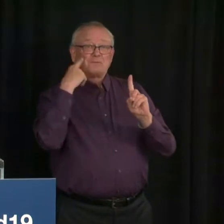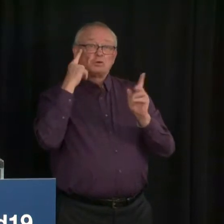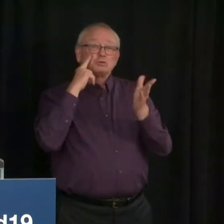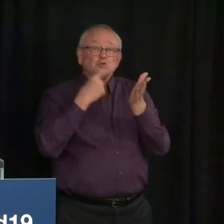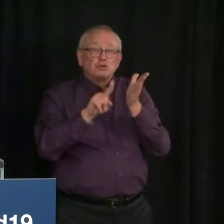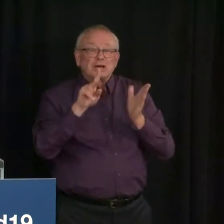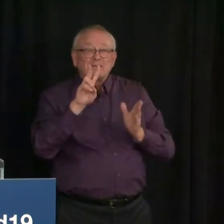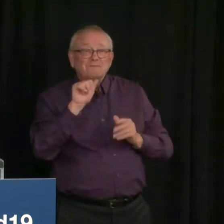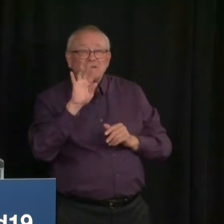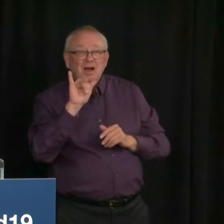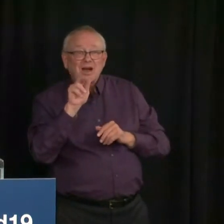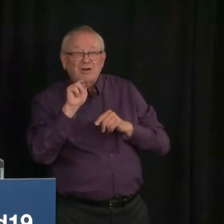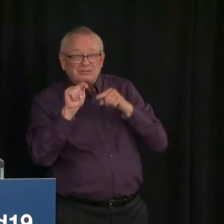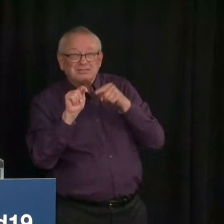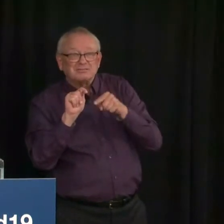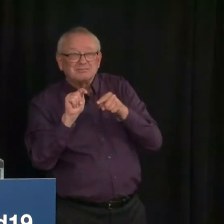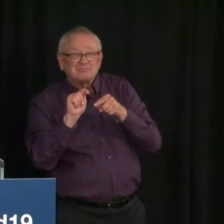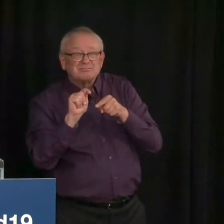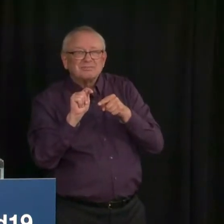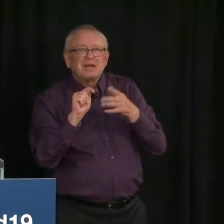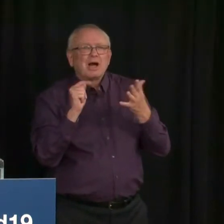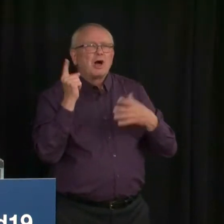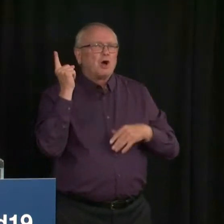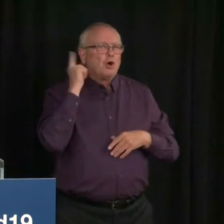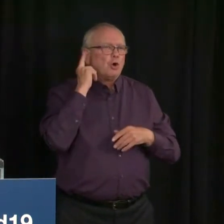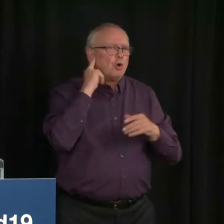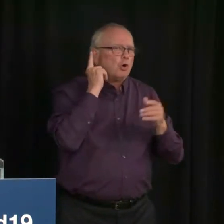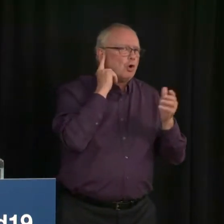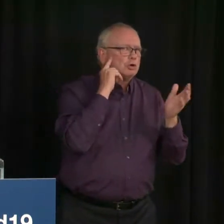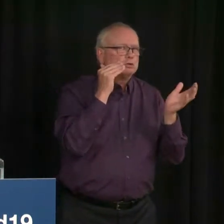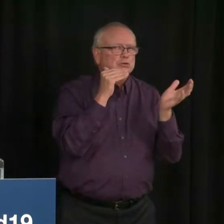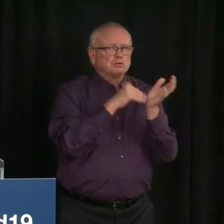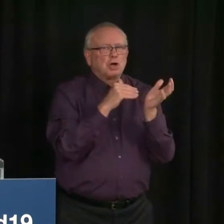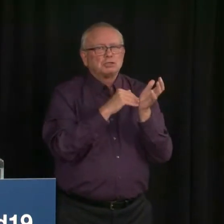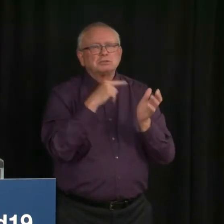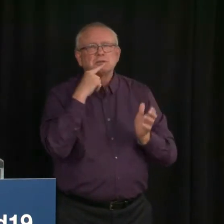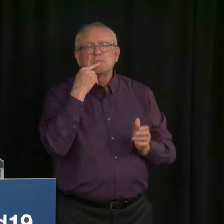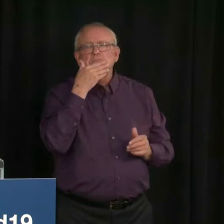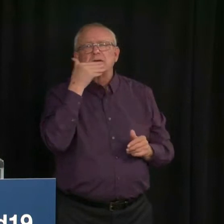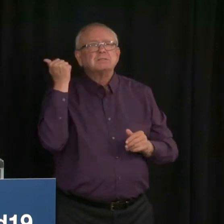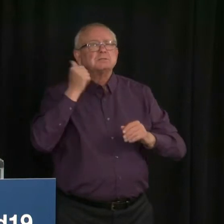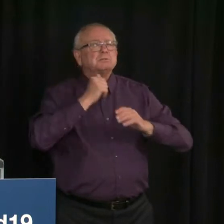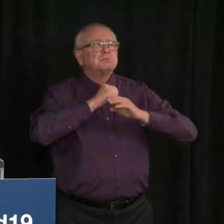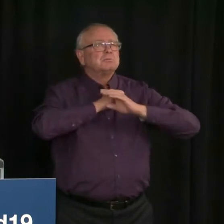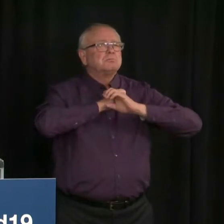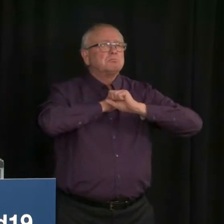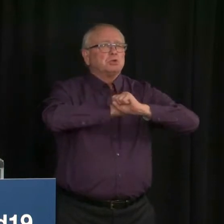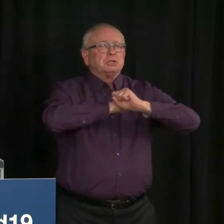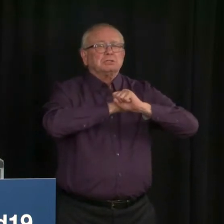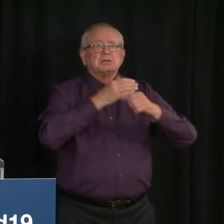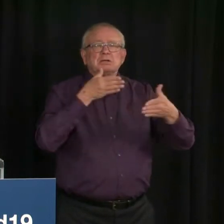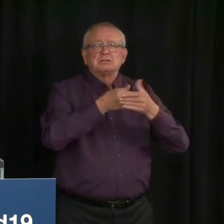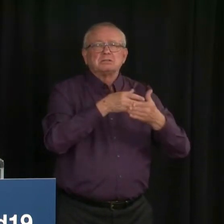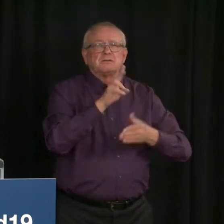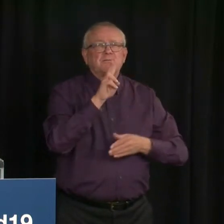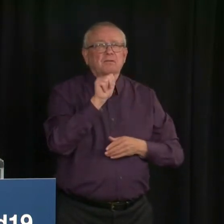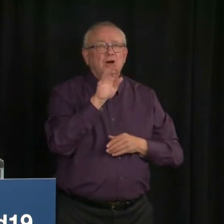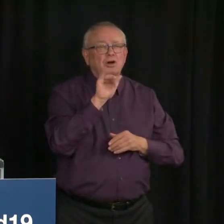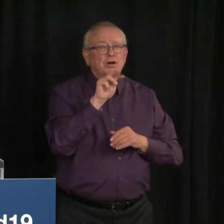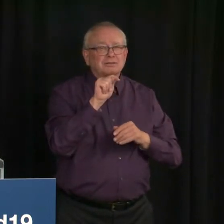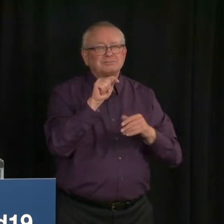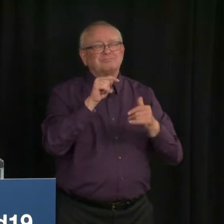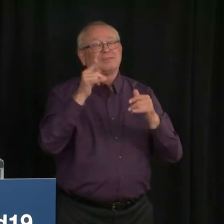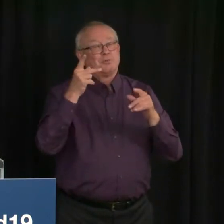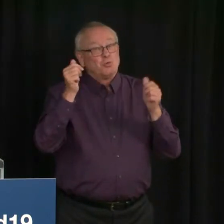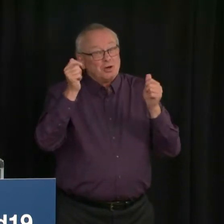is greater protection against the Delta variant with the 2 doses. So how exactly is the province looking at moving up those timelines, speeding up those timelines?